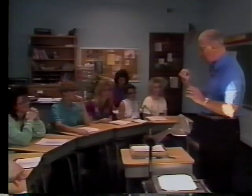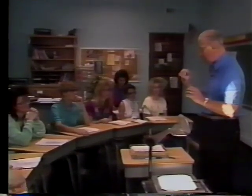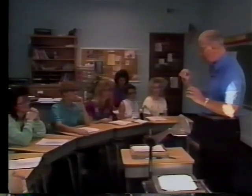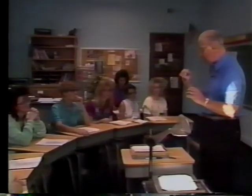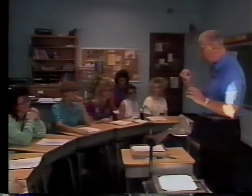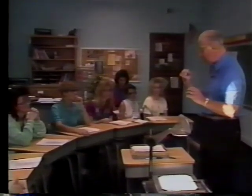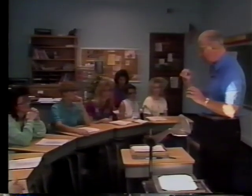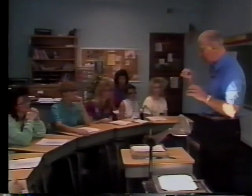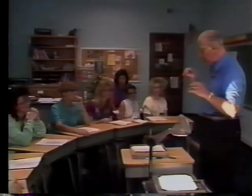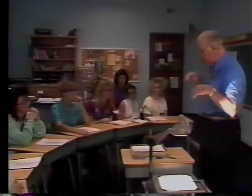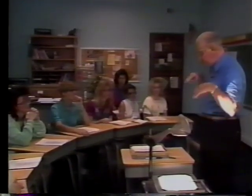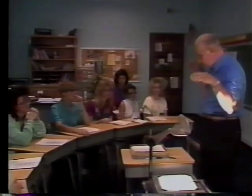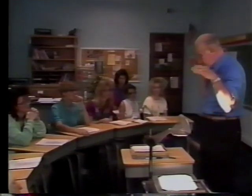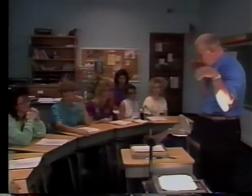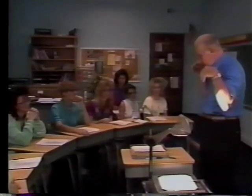Docile.